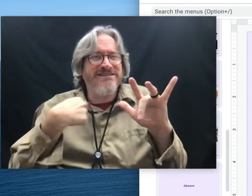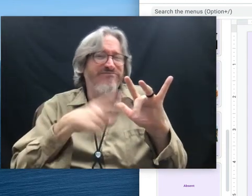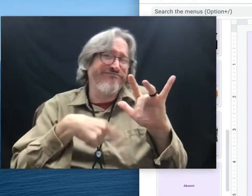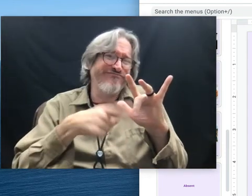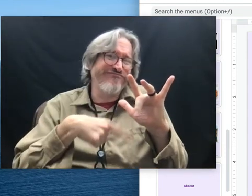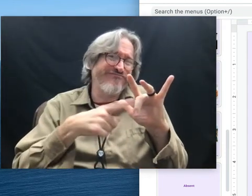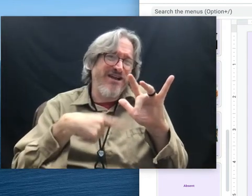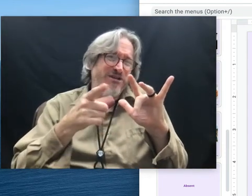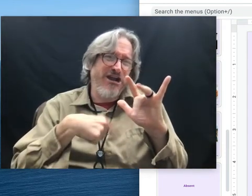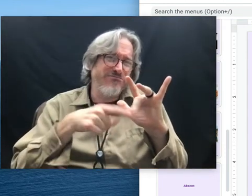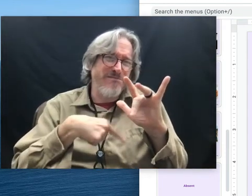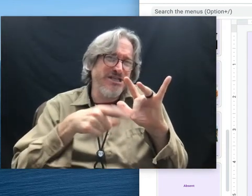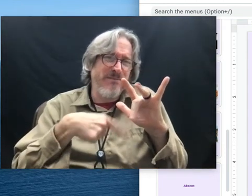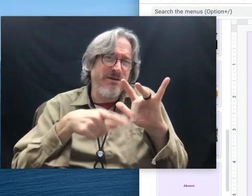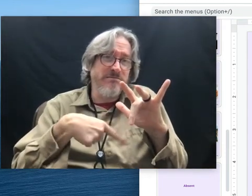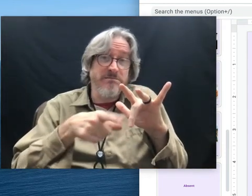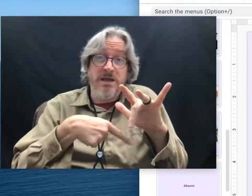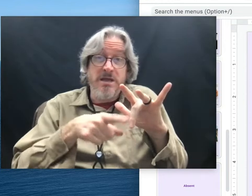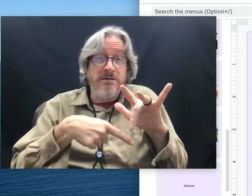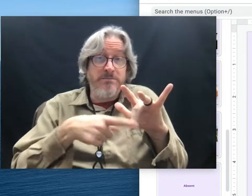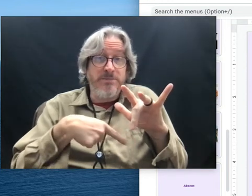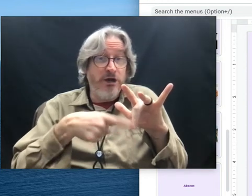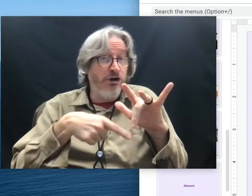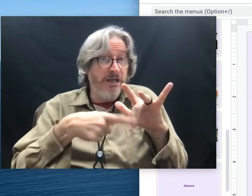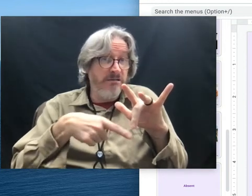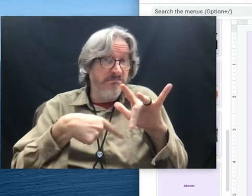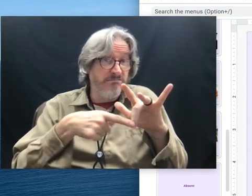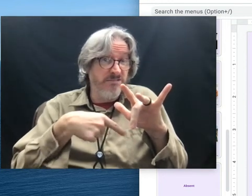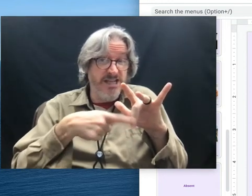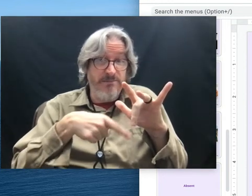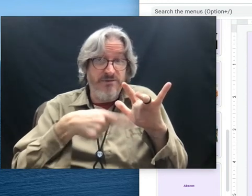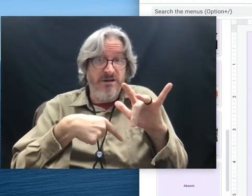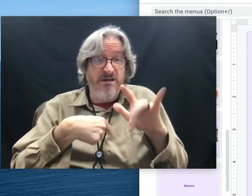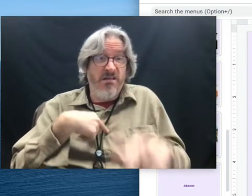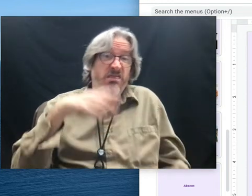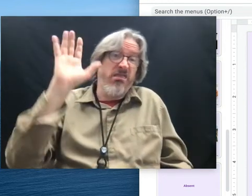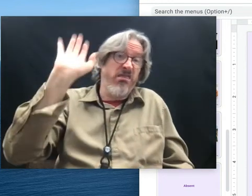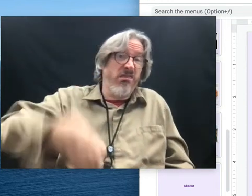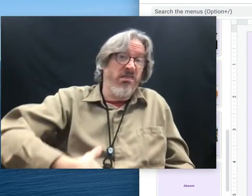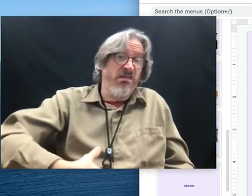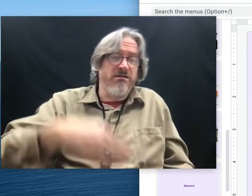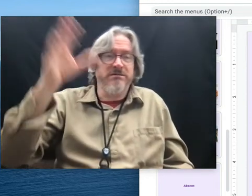Face of, I don't care. I'm skipping. Playing hooky. Skip.